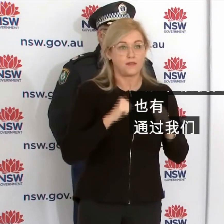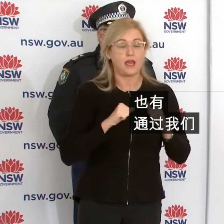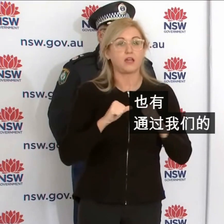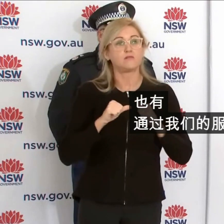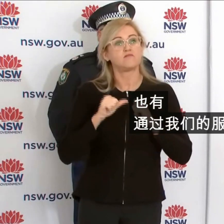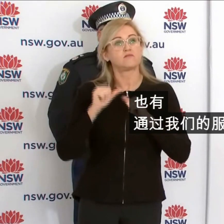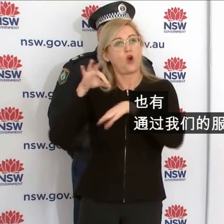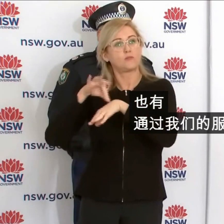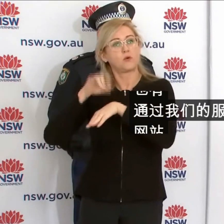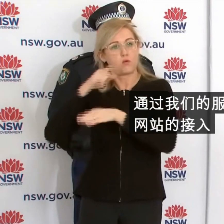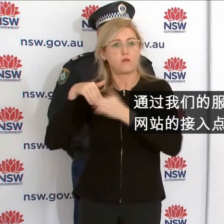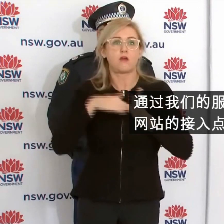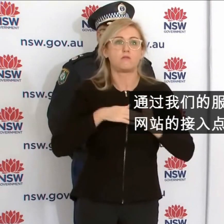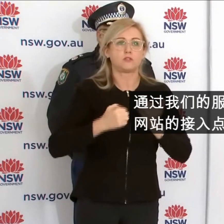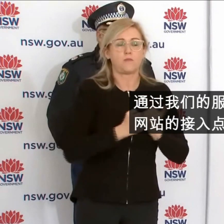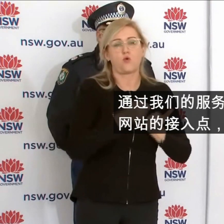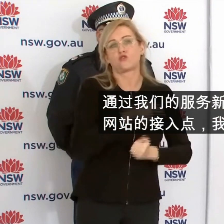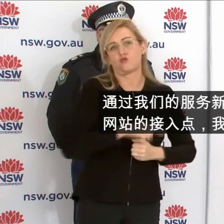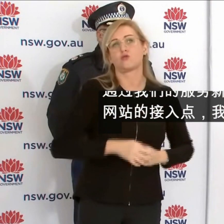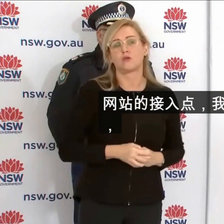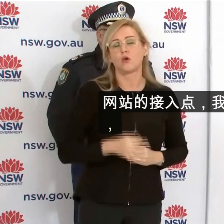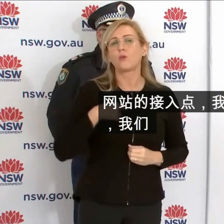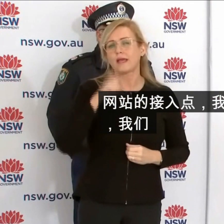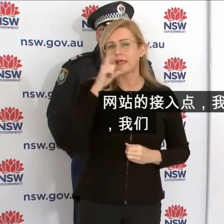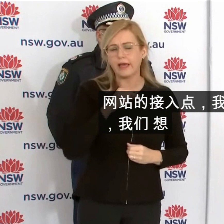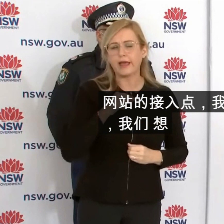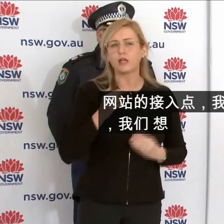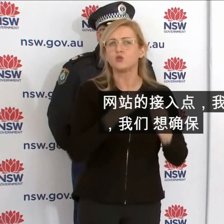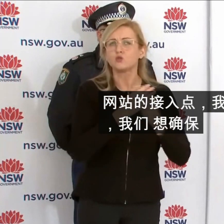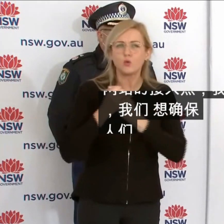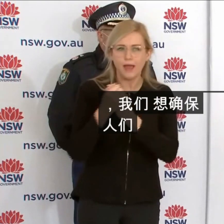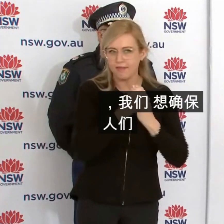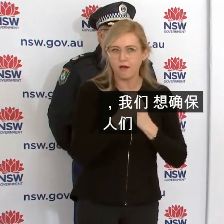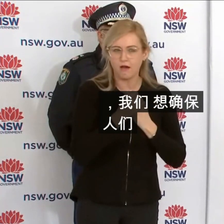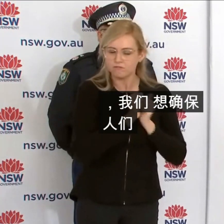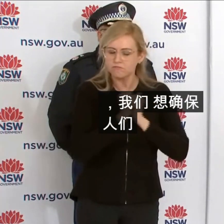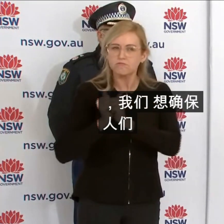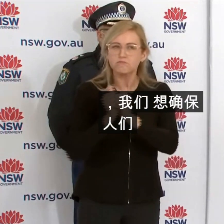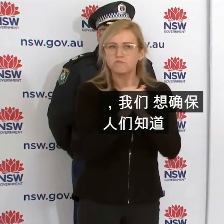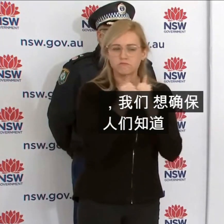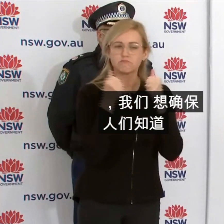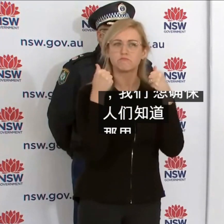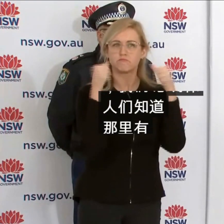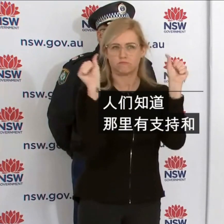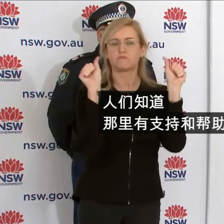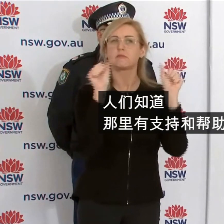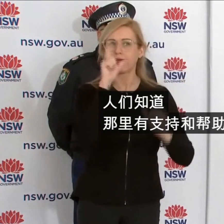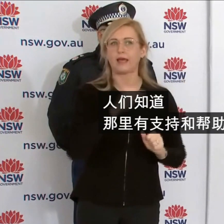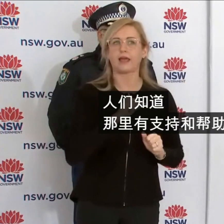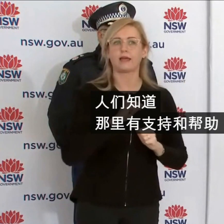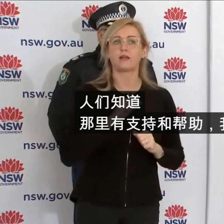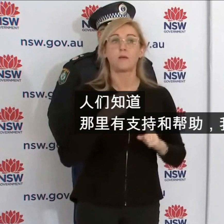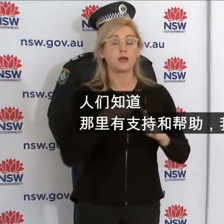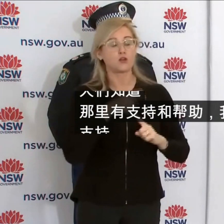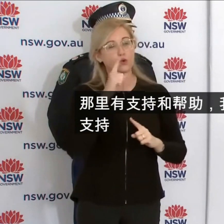through our Service New South Wales website. We will get through this together, and we want to make sure that people know the support and assistance is out there,